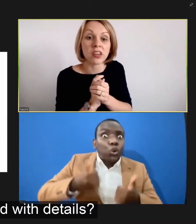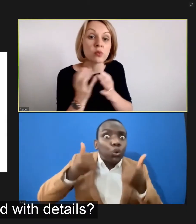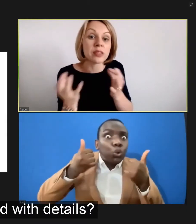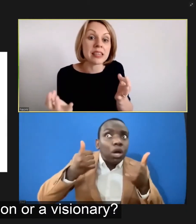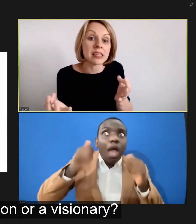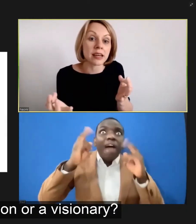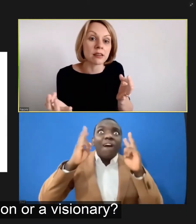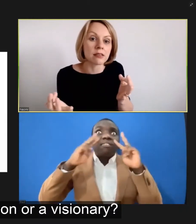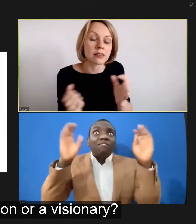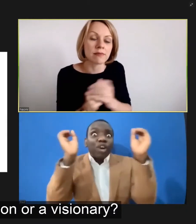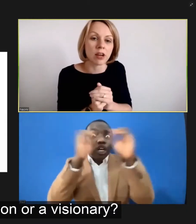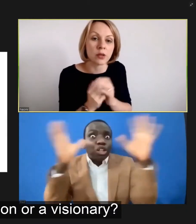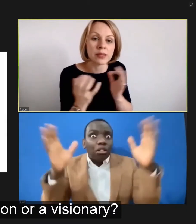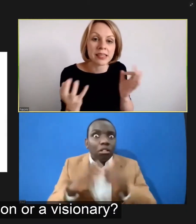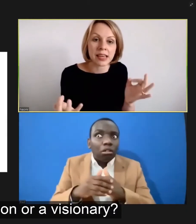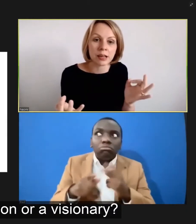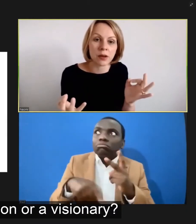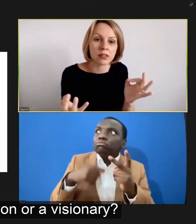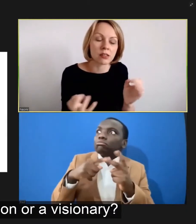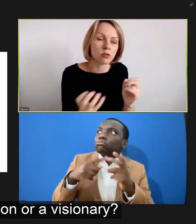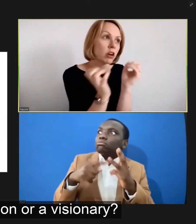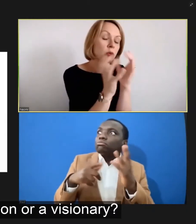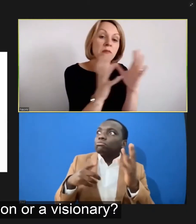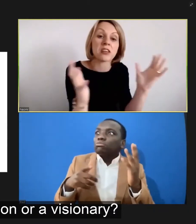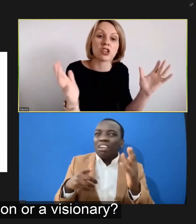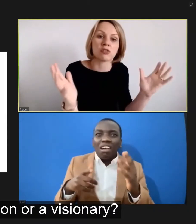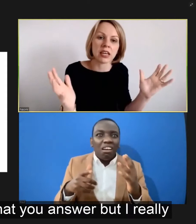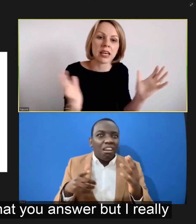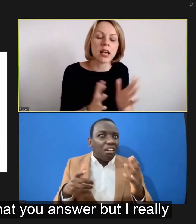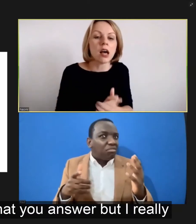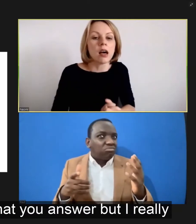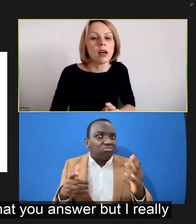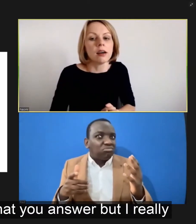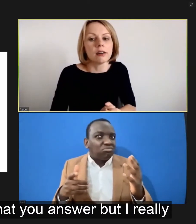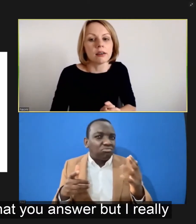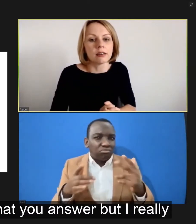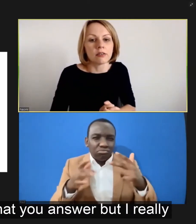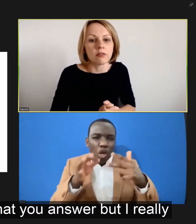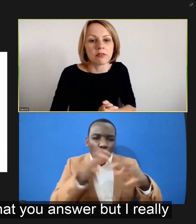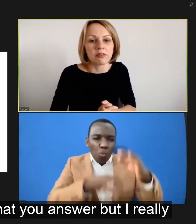good with details? Are you a detail person, or are you a visionary?